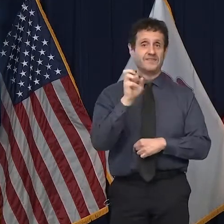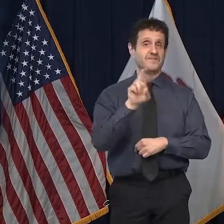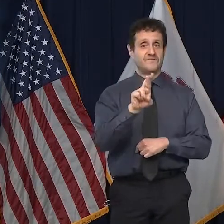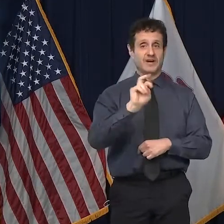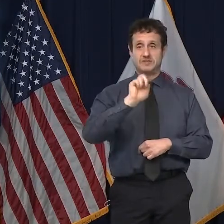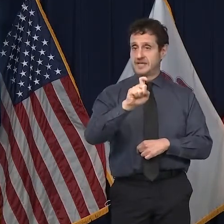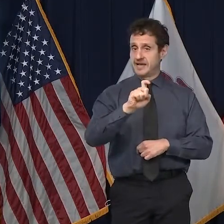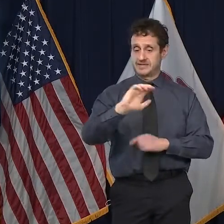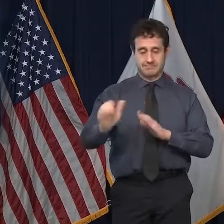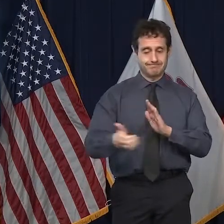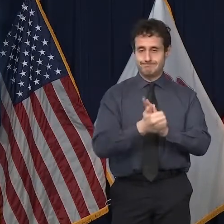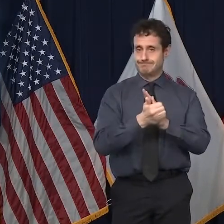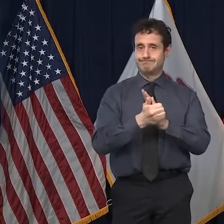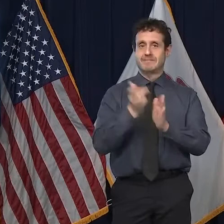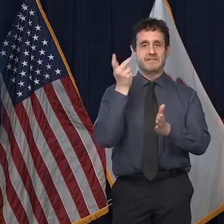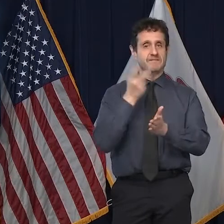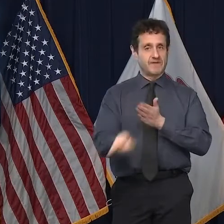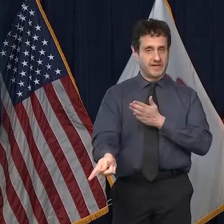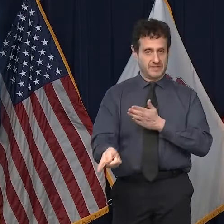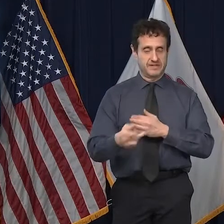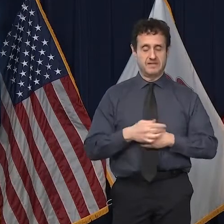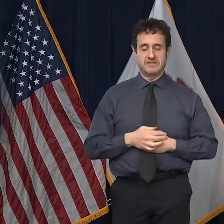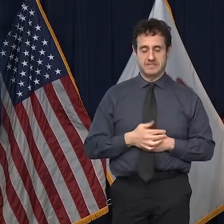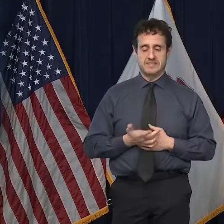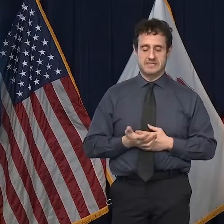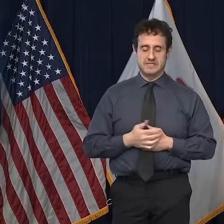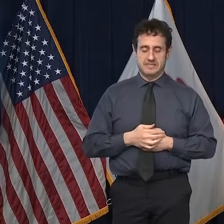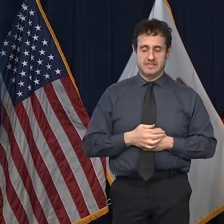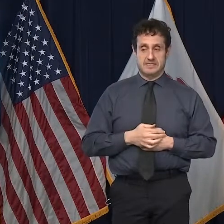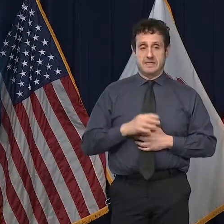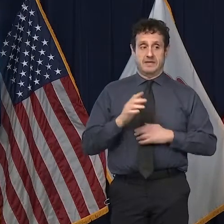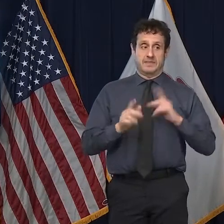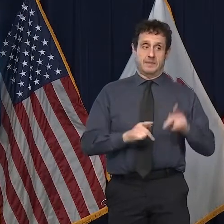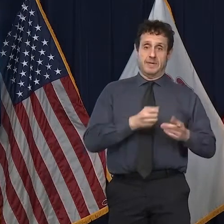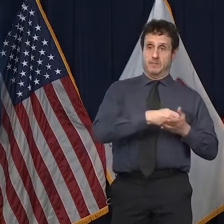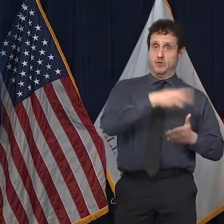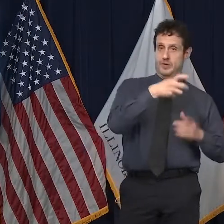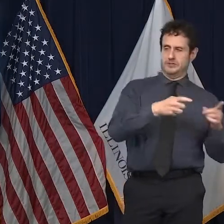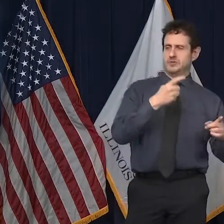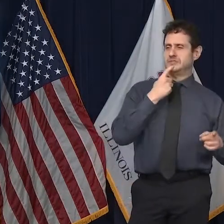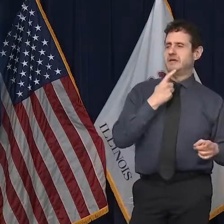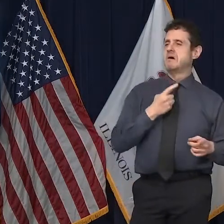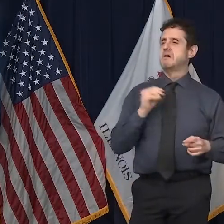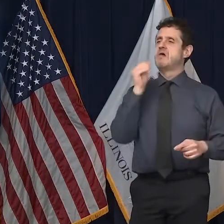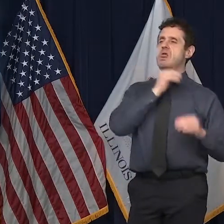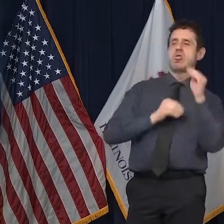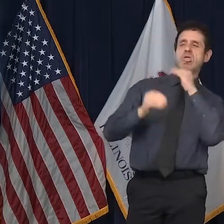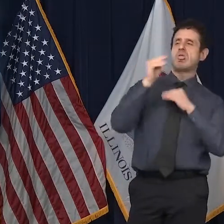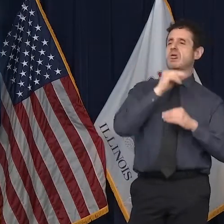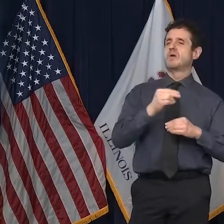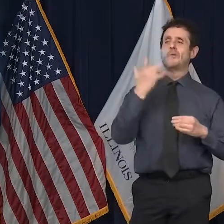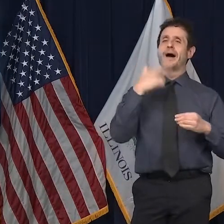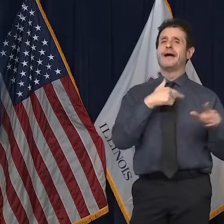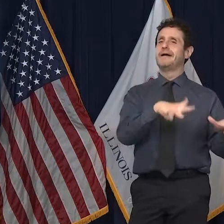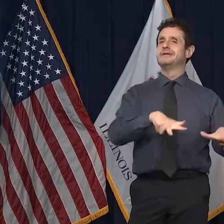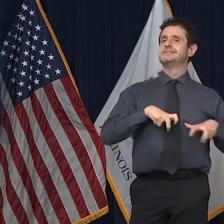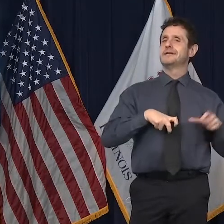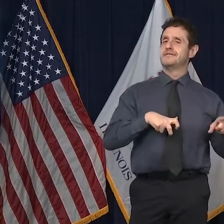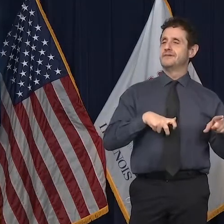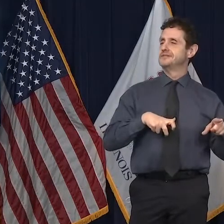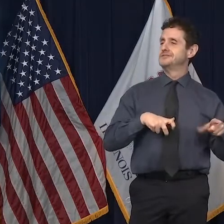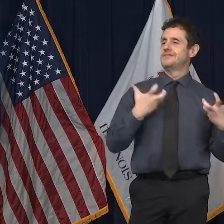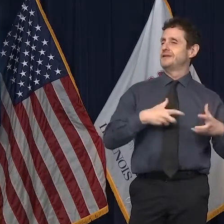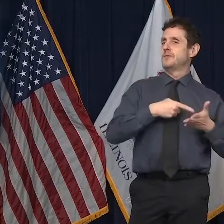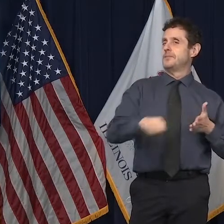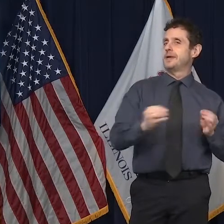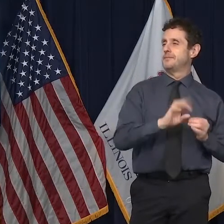tax amendment and the people who opposed it for their own selfish interests. I